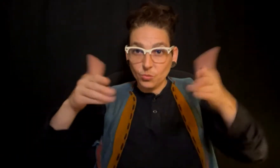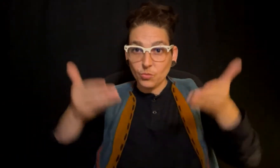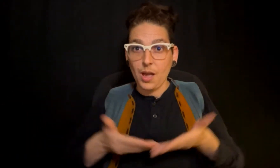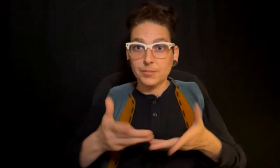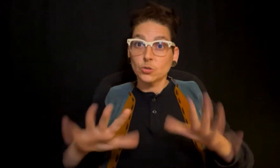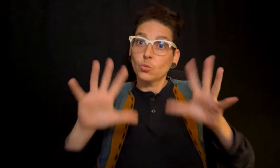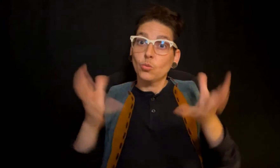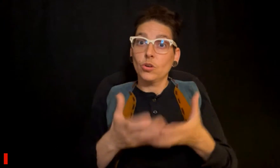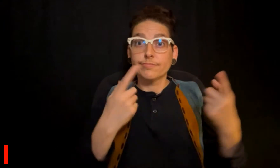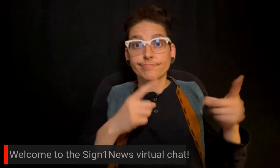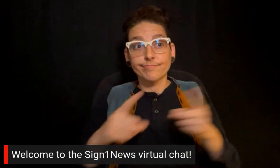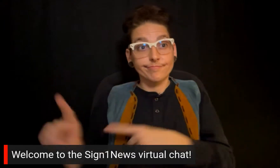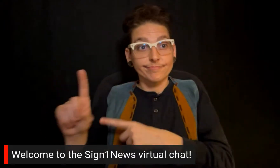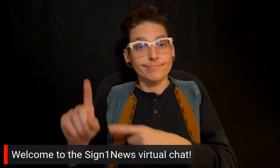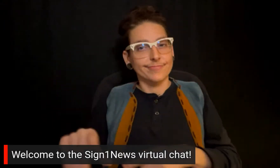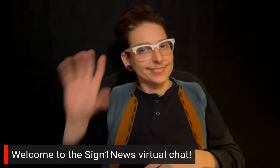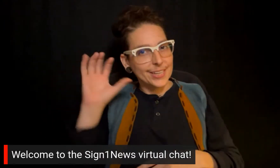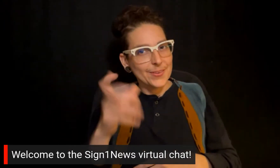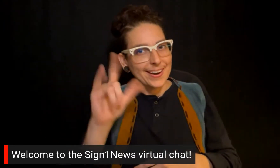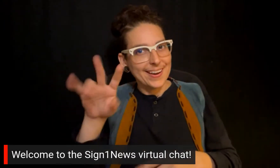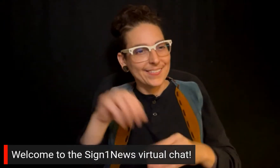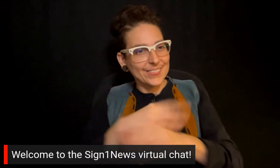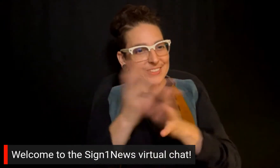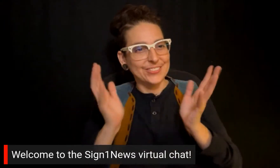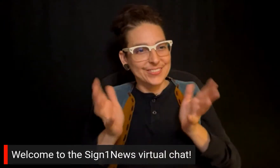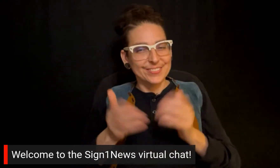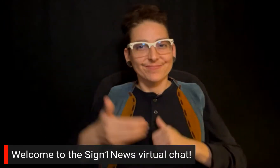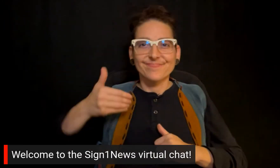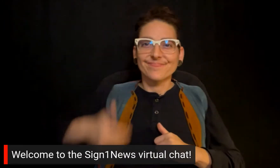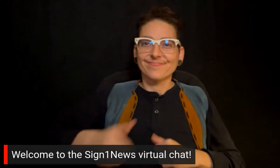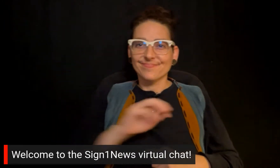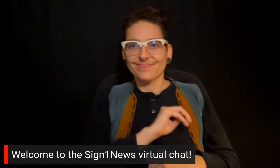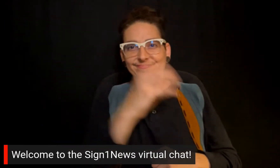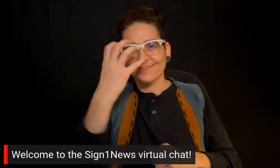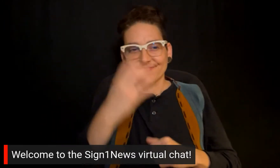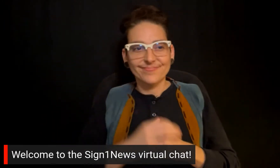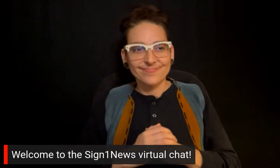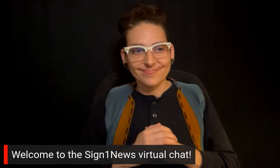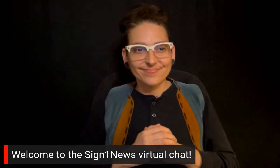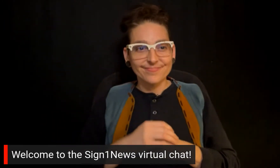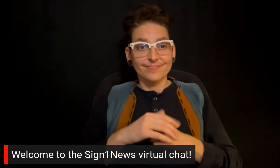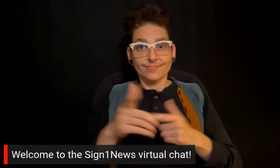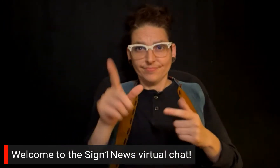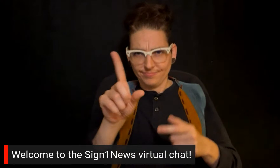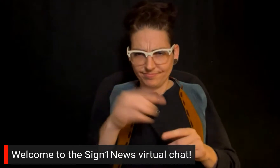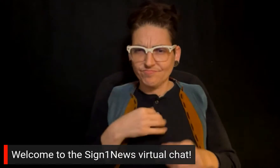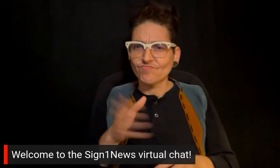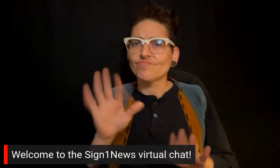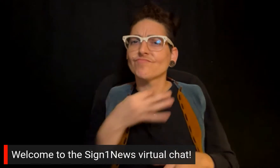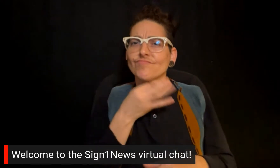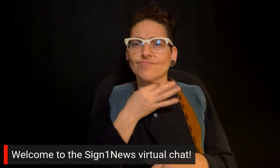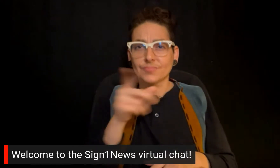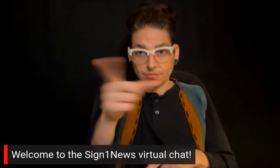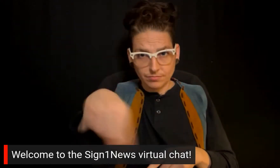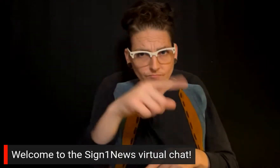Hello, everyone. Welcome to Sign1News live virtual chat. I'm Sign1News anchor Martha Anger.